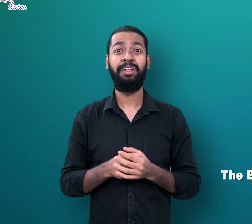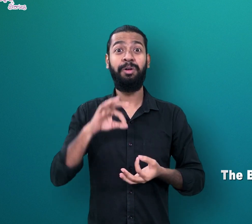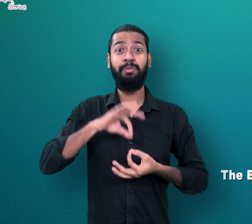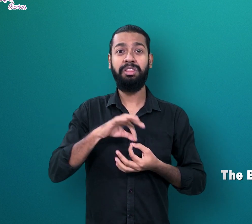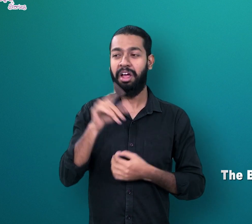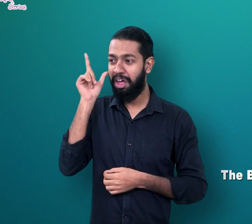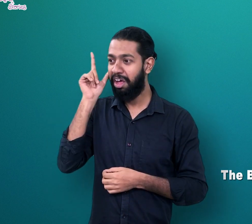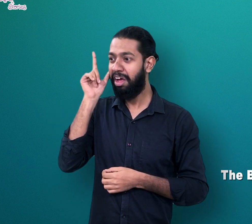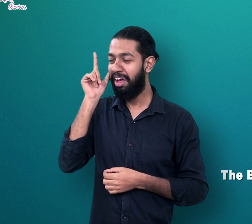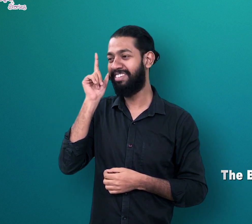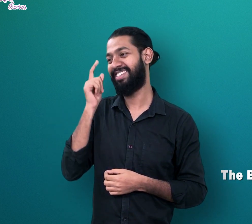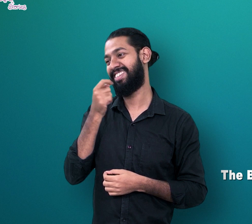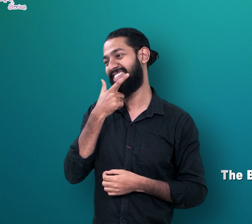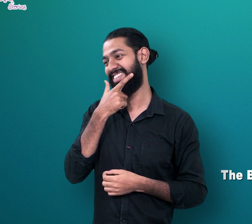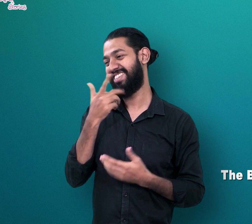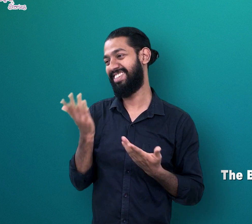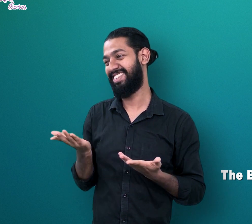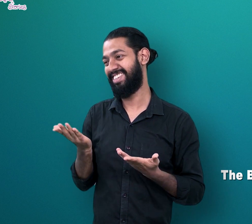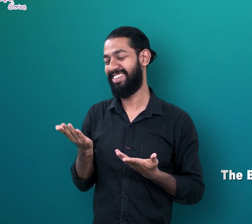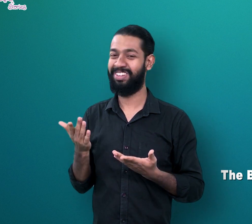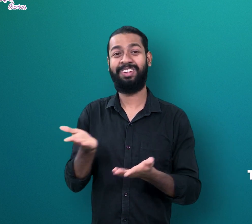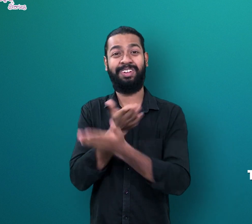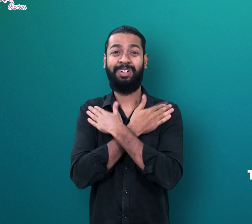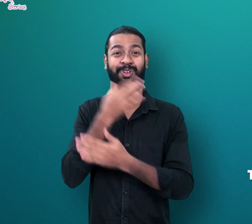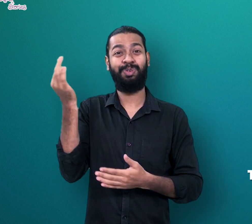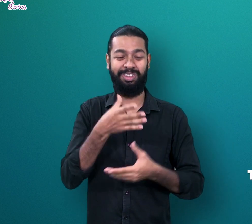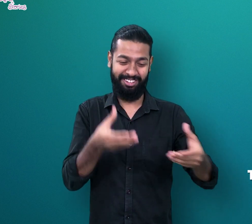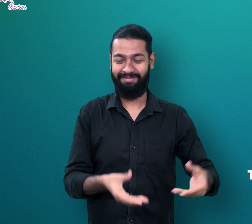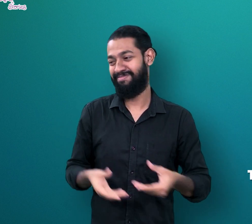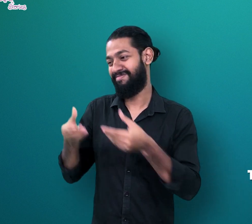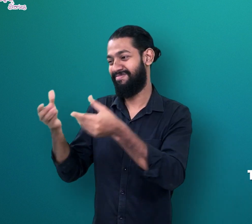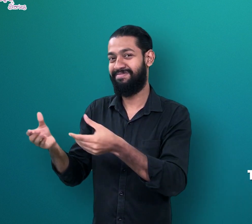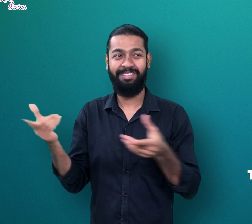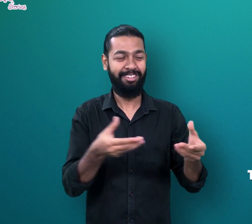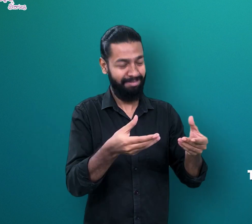The Buddha smiled after listening to the monk. The monk got a new shawl.